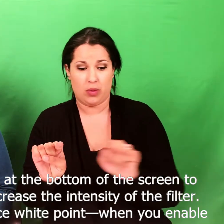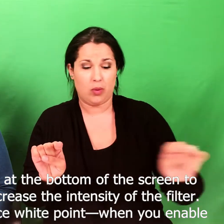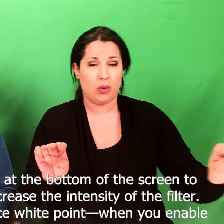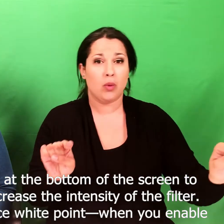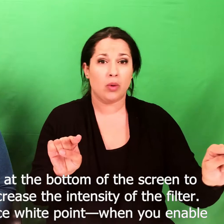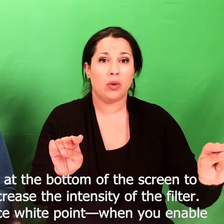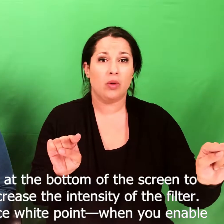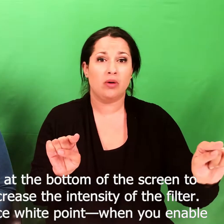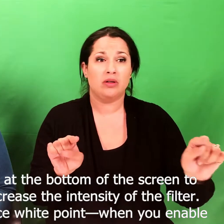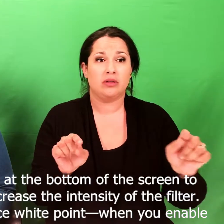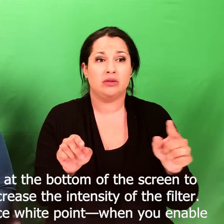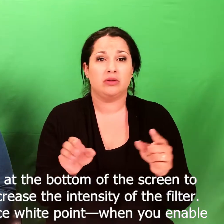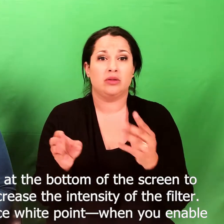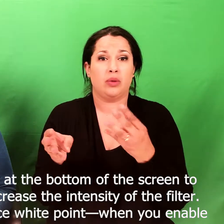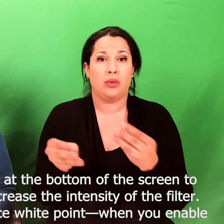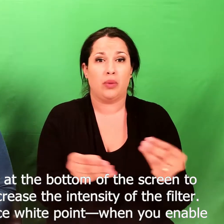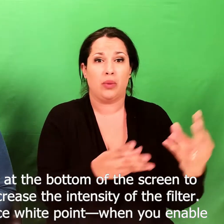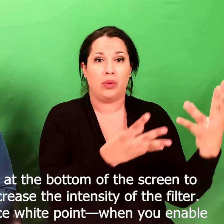filter.